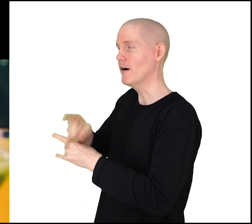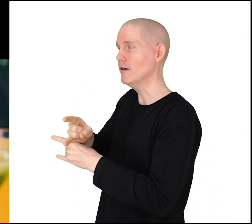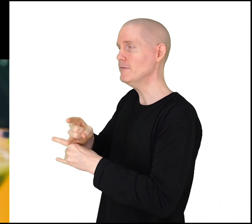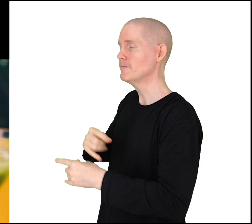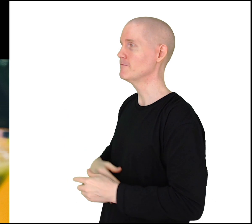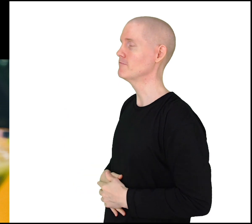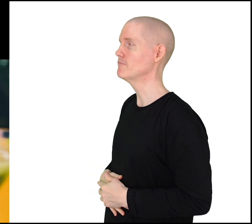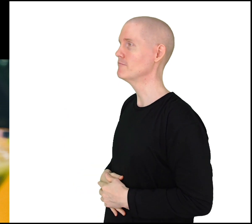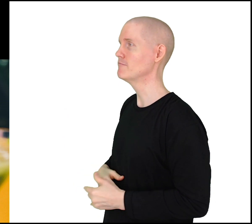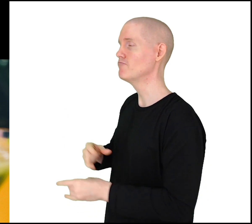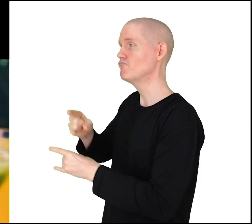alcohol.